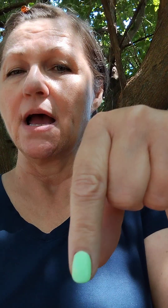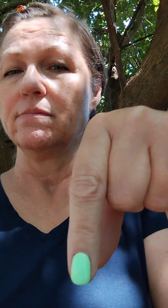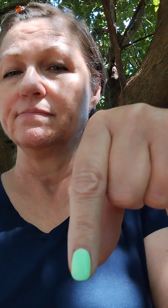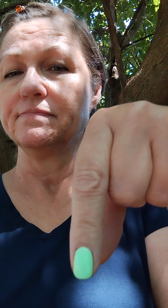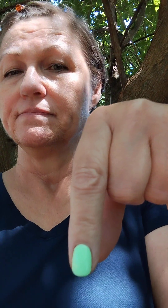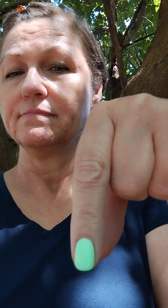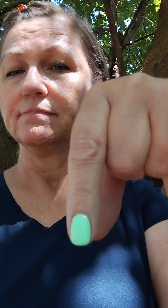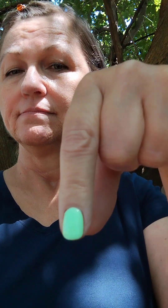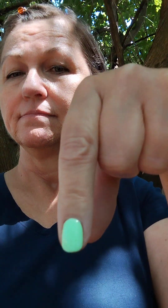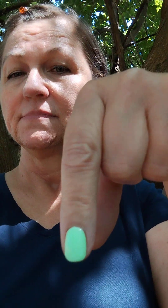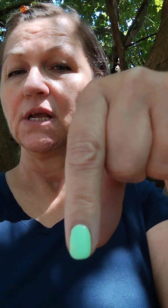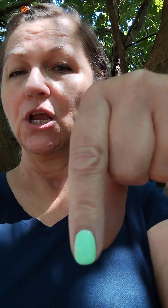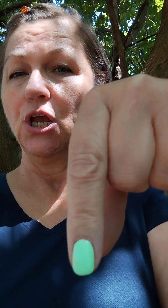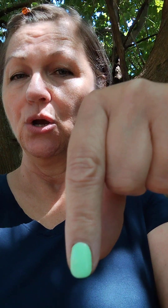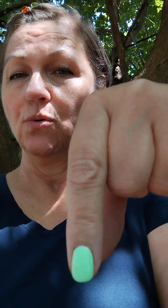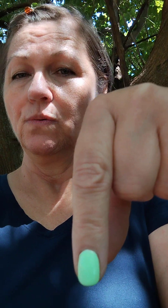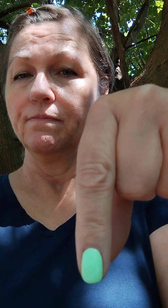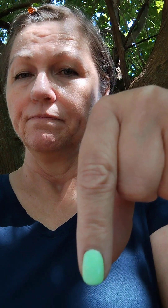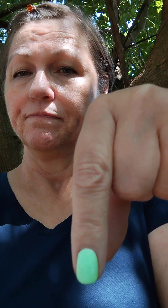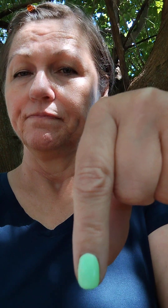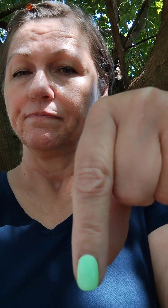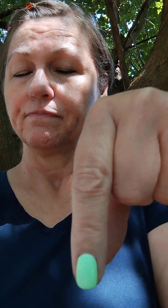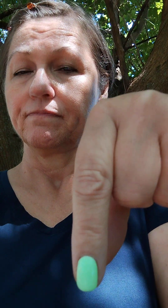down. Q.